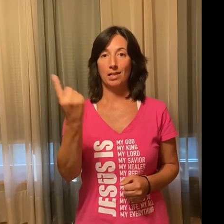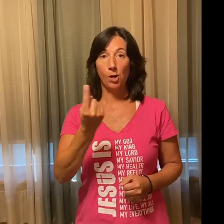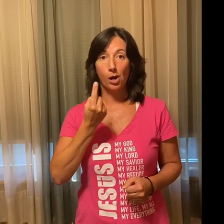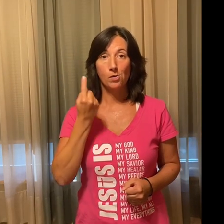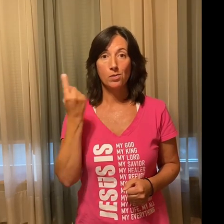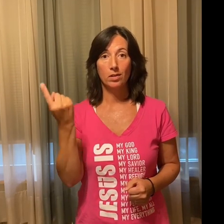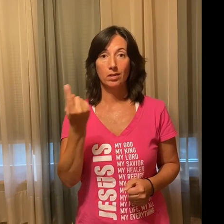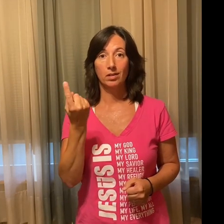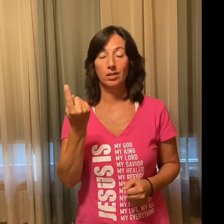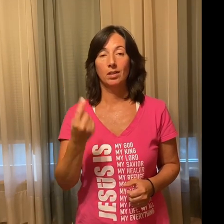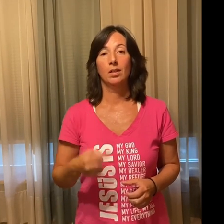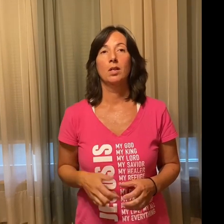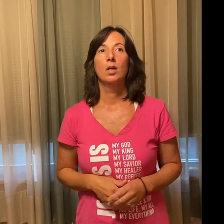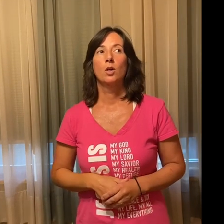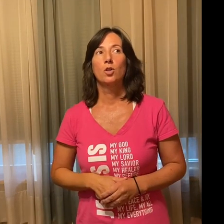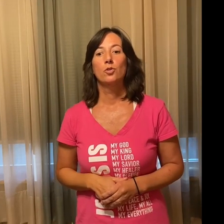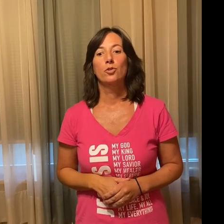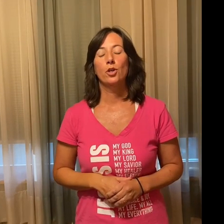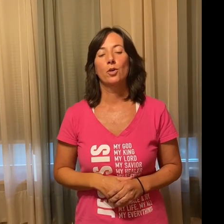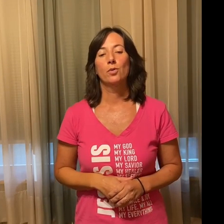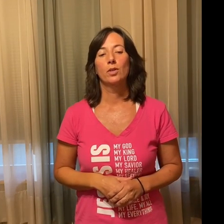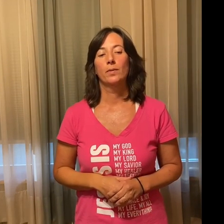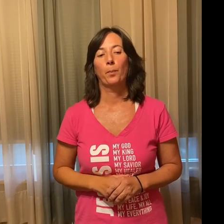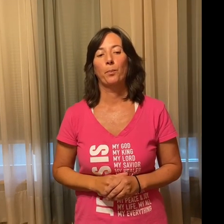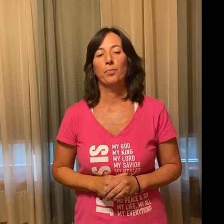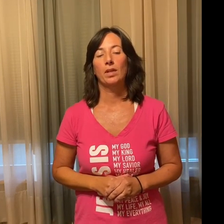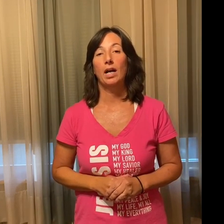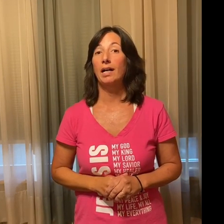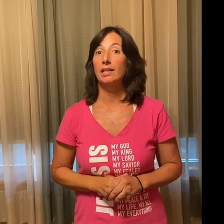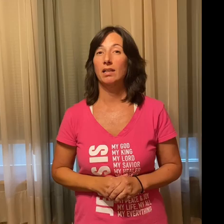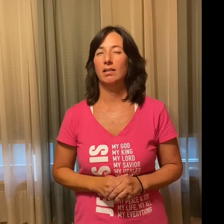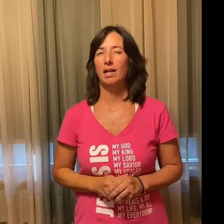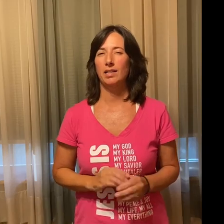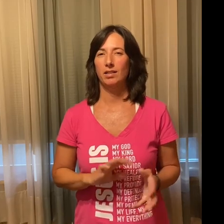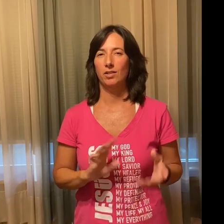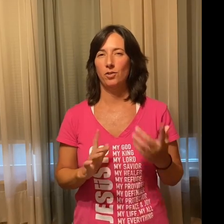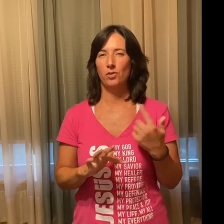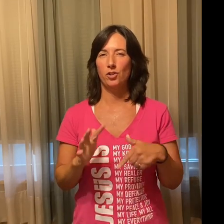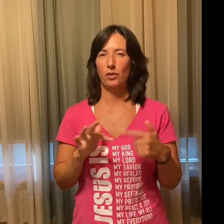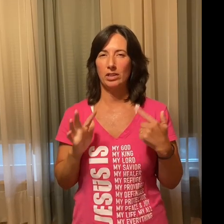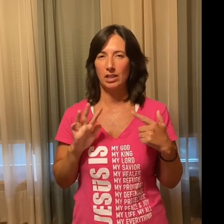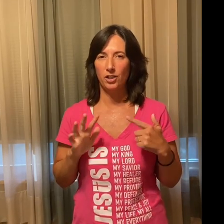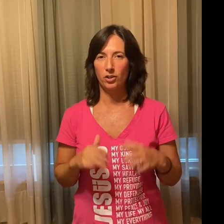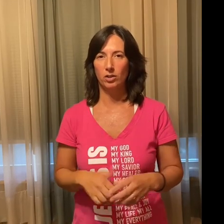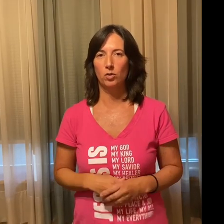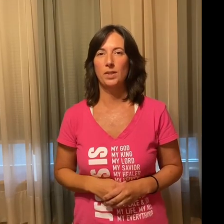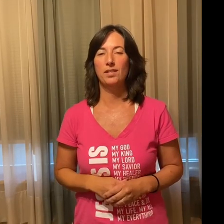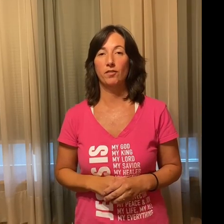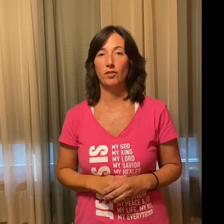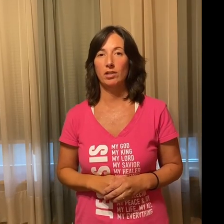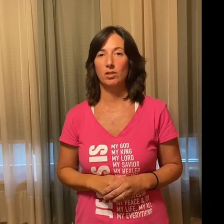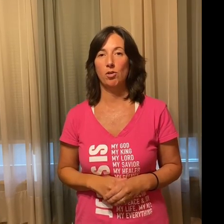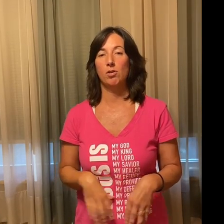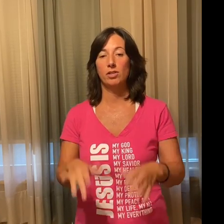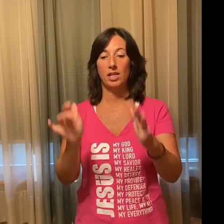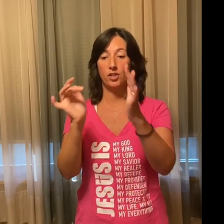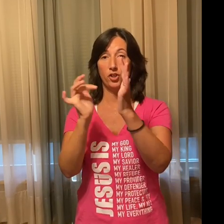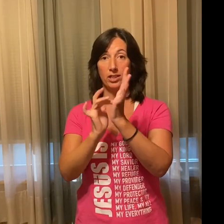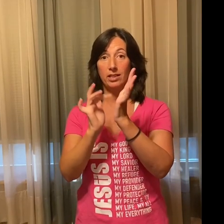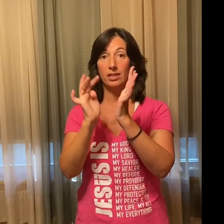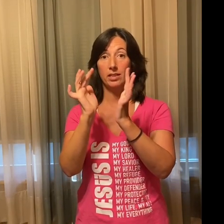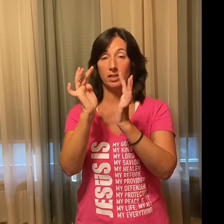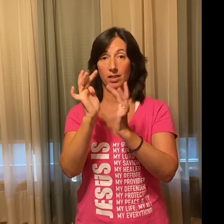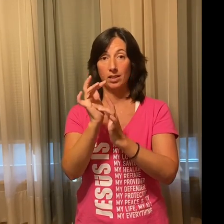This is like alone. So I do this translation a little bit different. So I'll